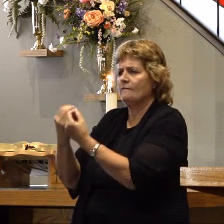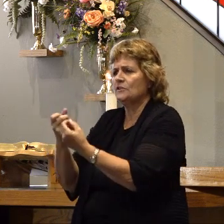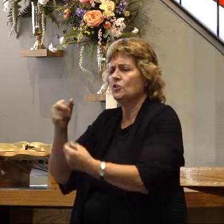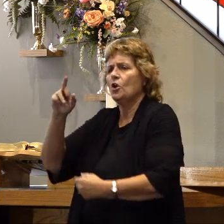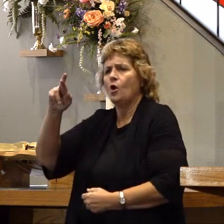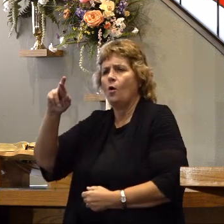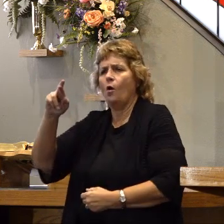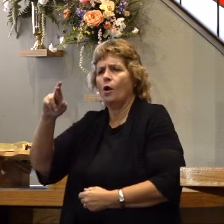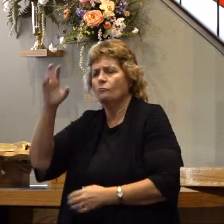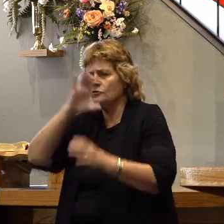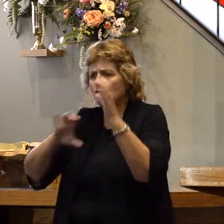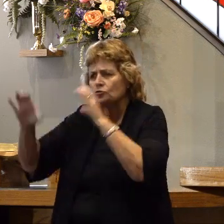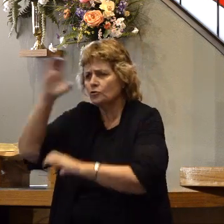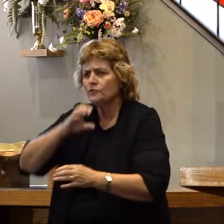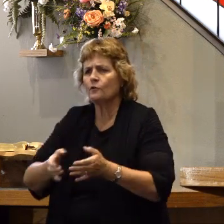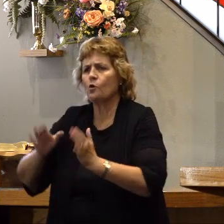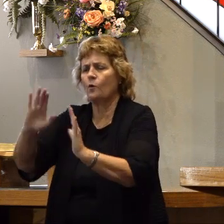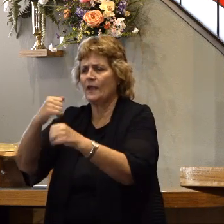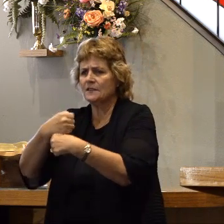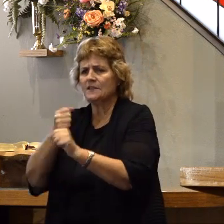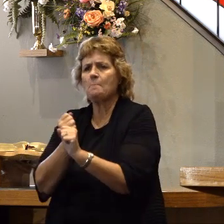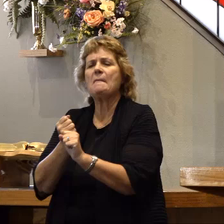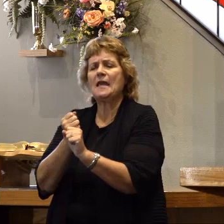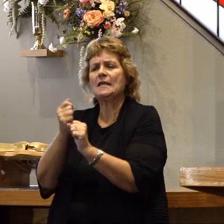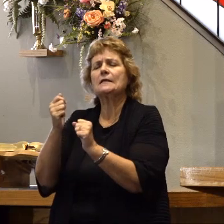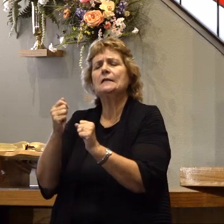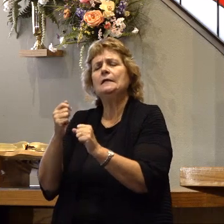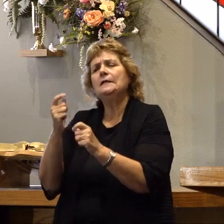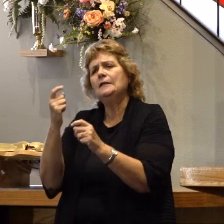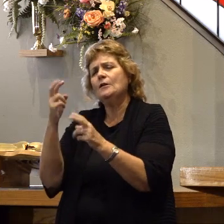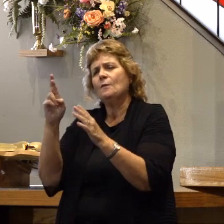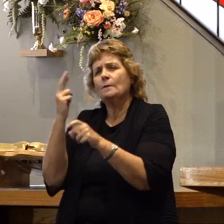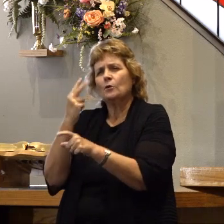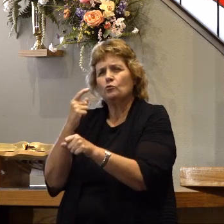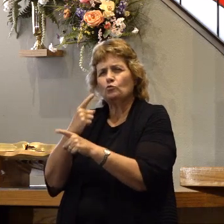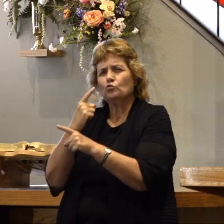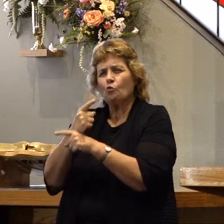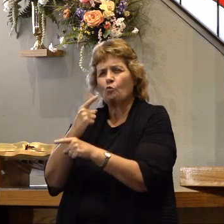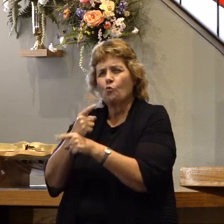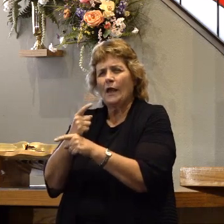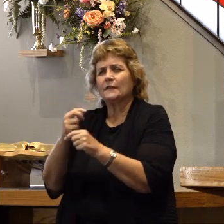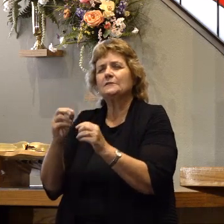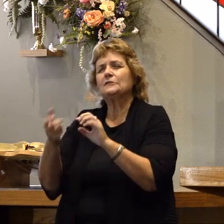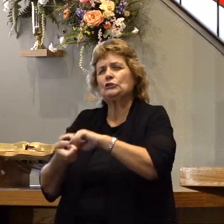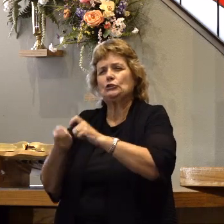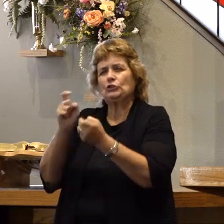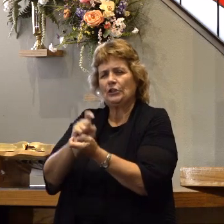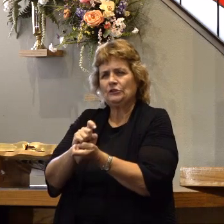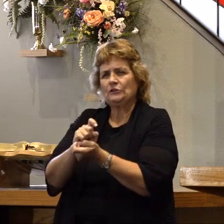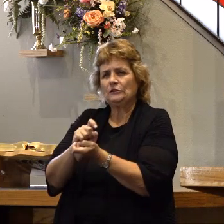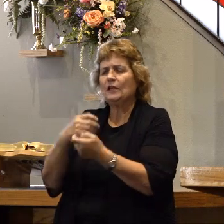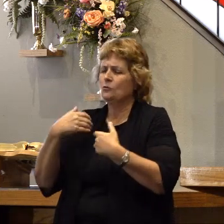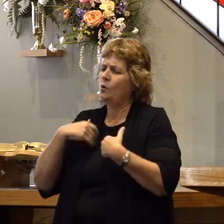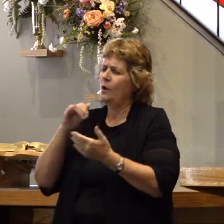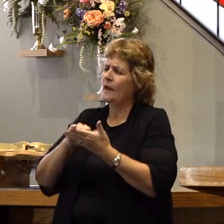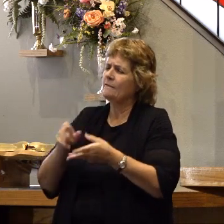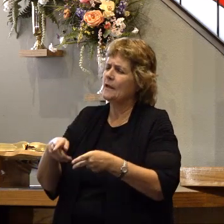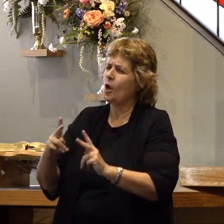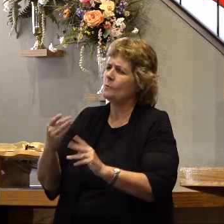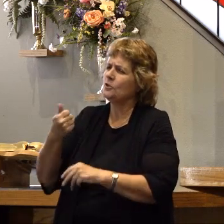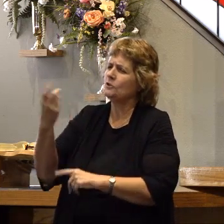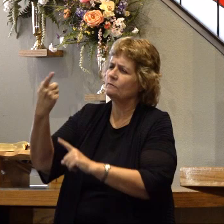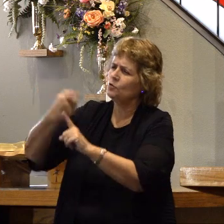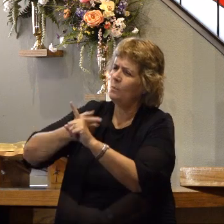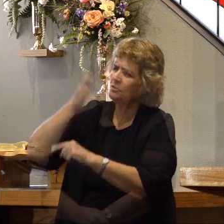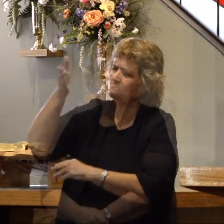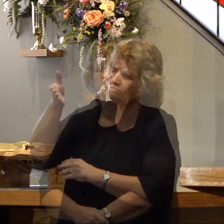make necessary changes. And we'll have an opportunity to do that again in a couple of months.